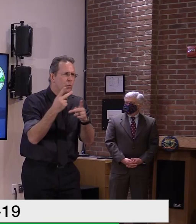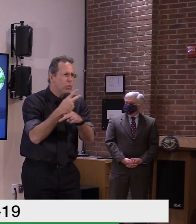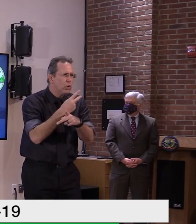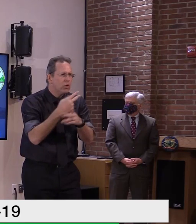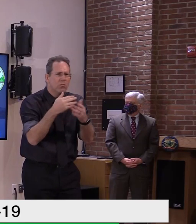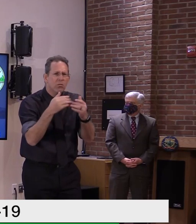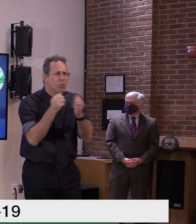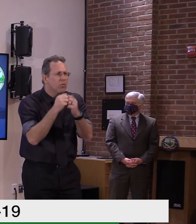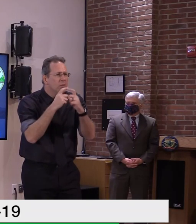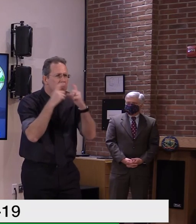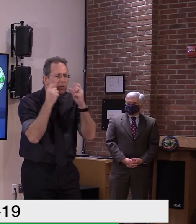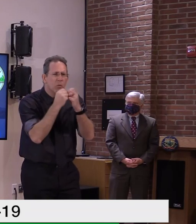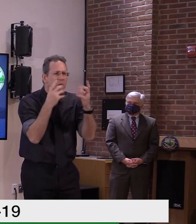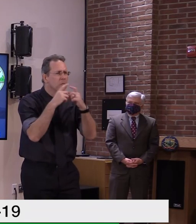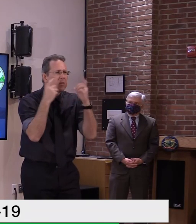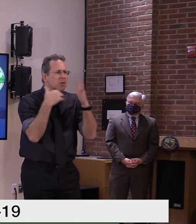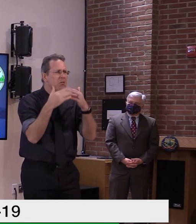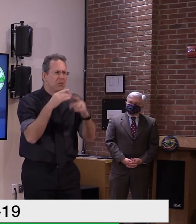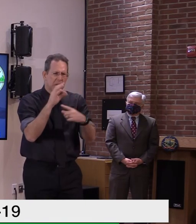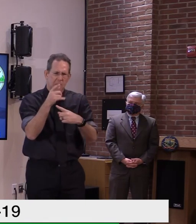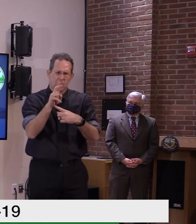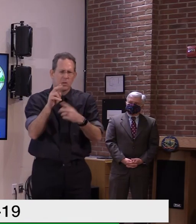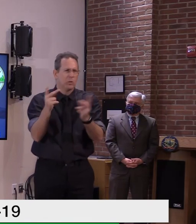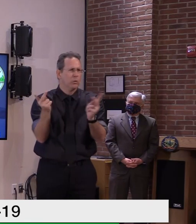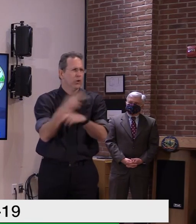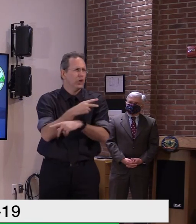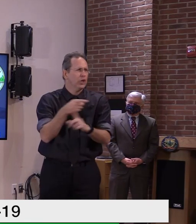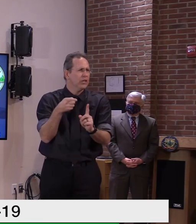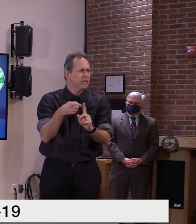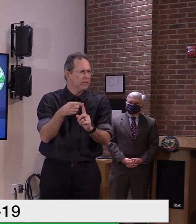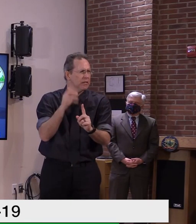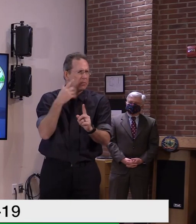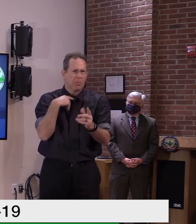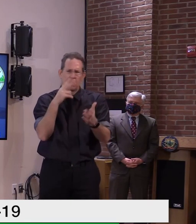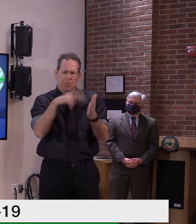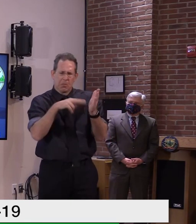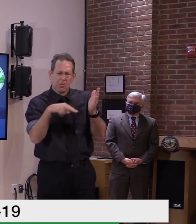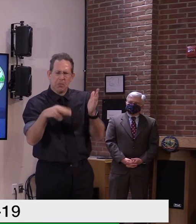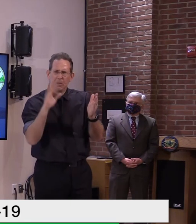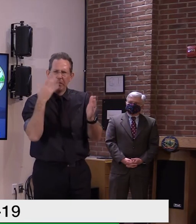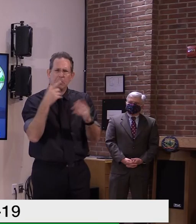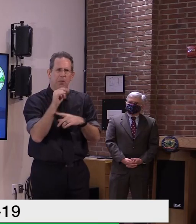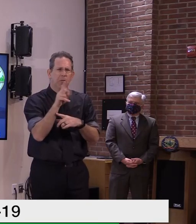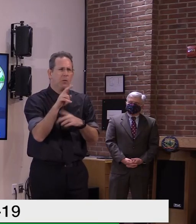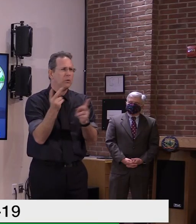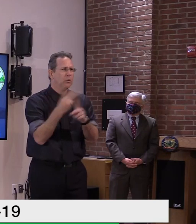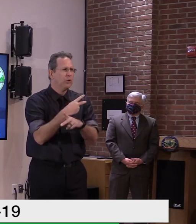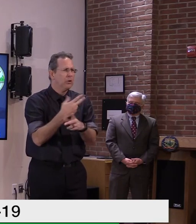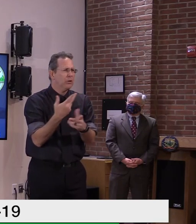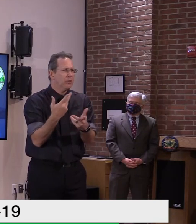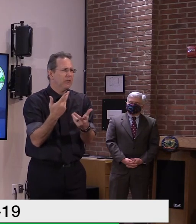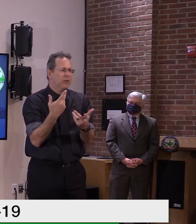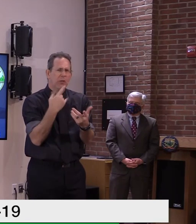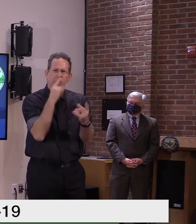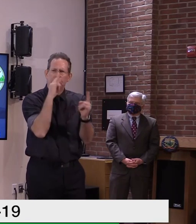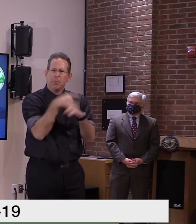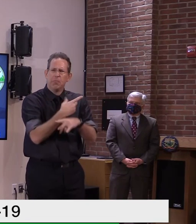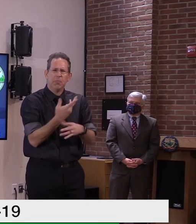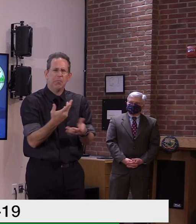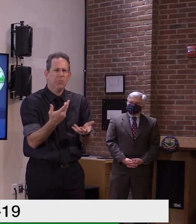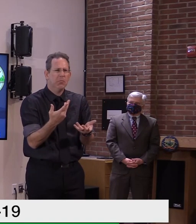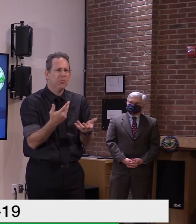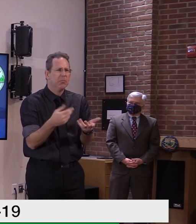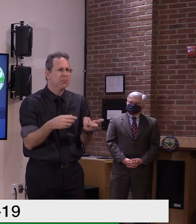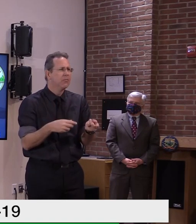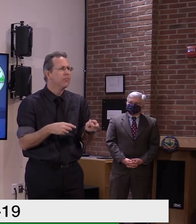been taking for COVID. I agree. I think there's got to be other explanations. I'm just not